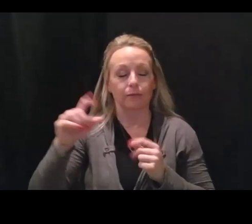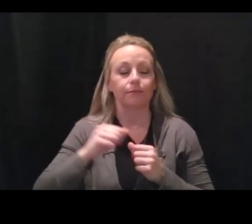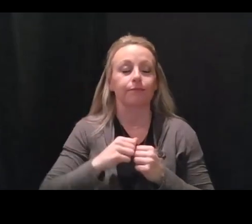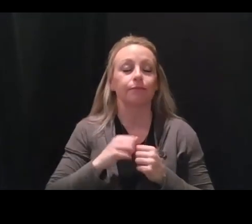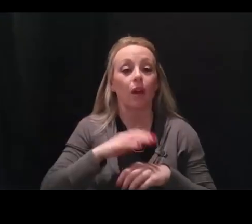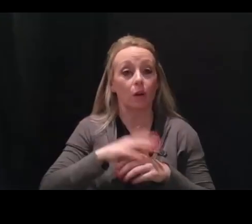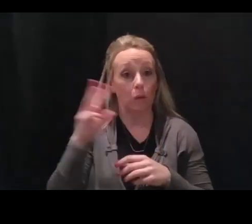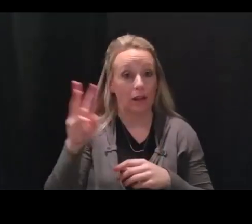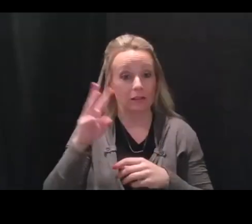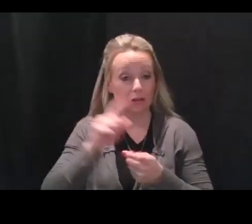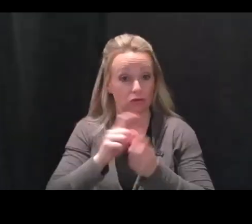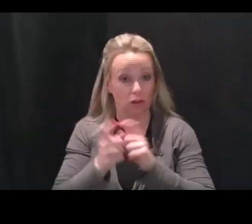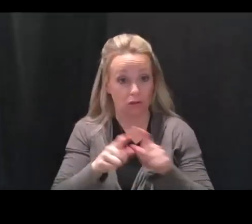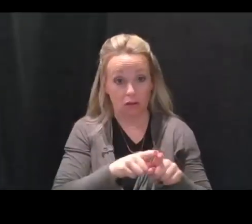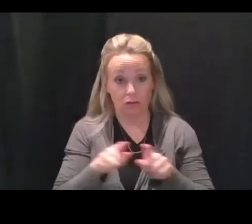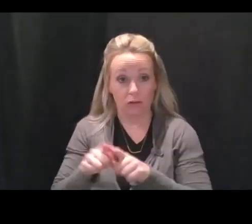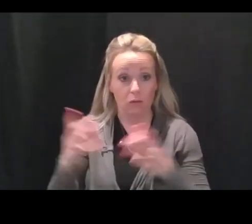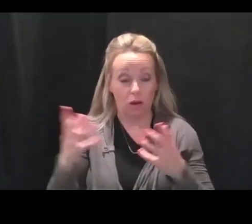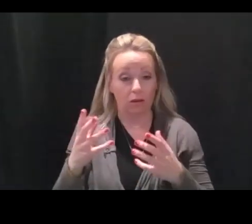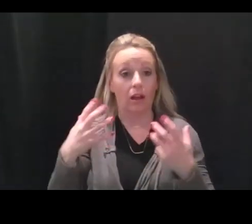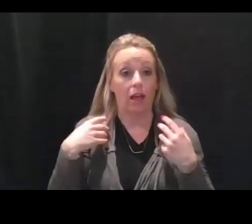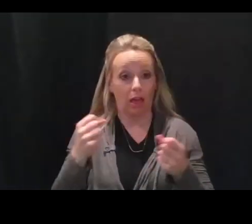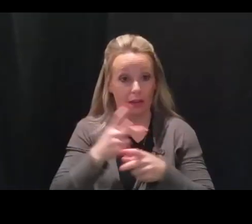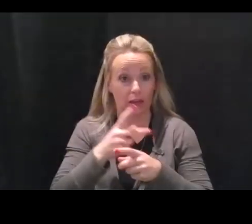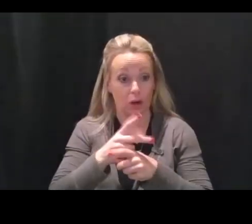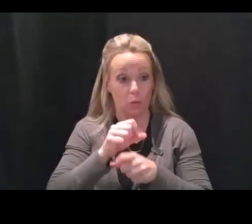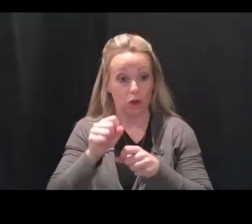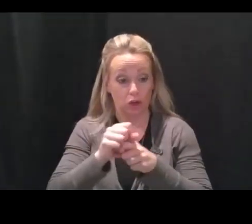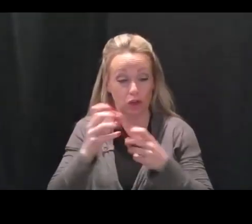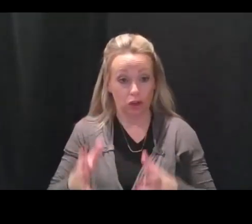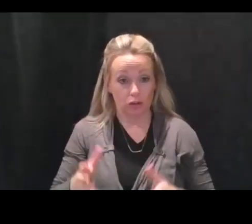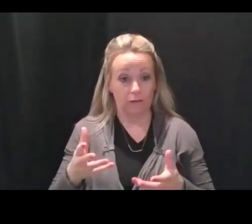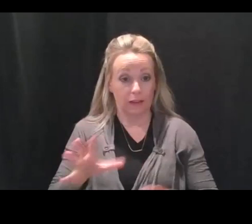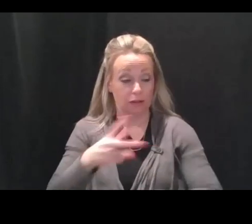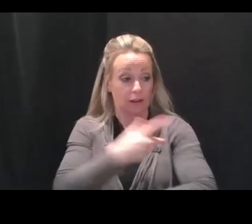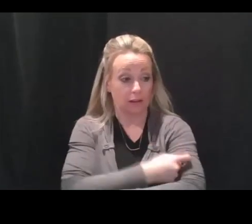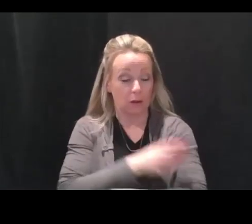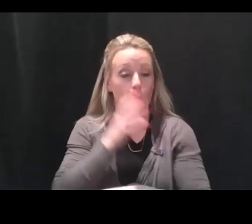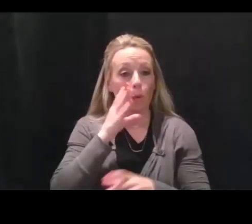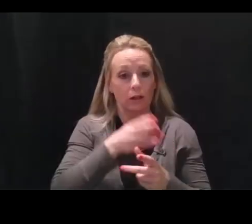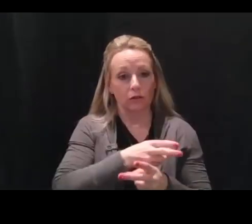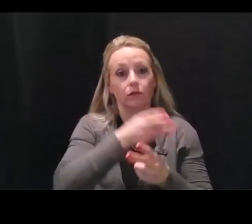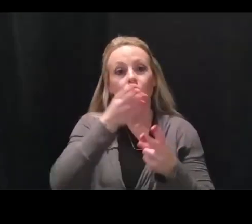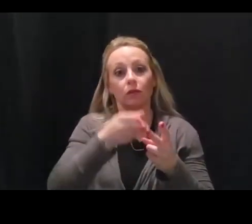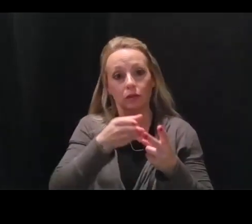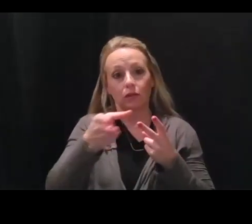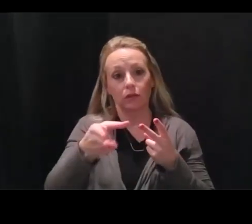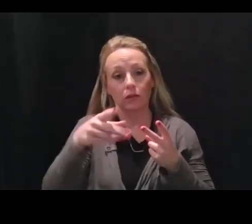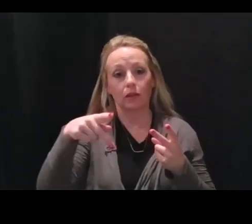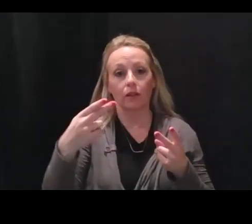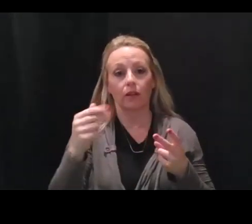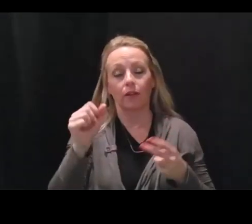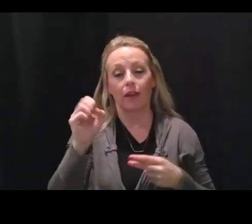When healthcare workers have been vaccinated, we will move to Phase 1B. We will use the same